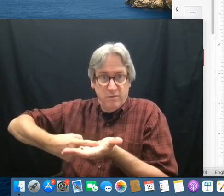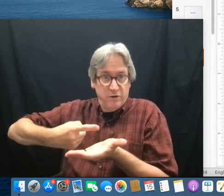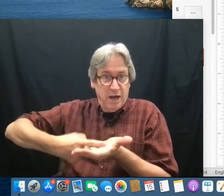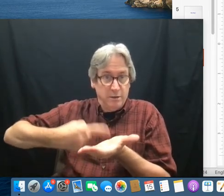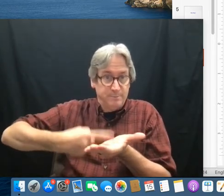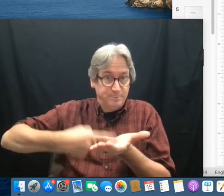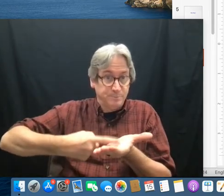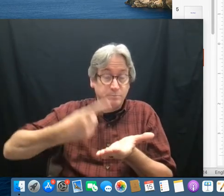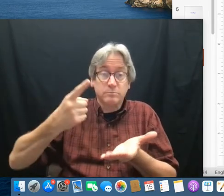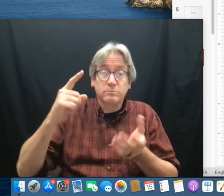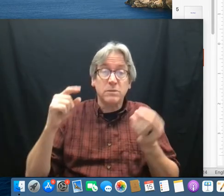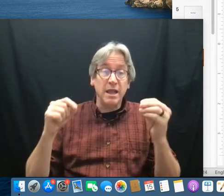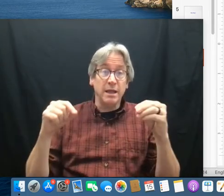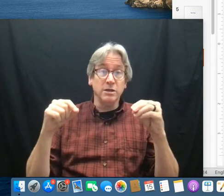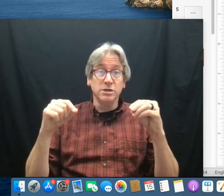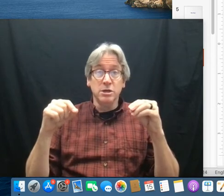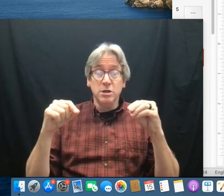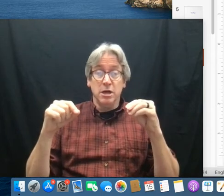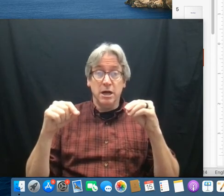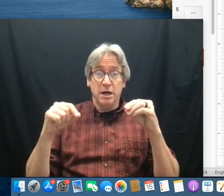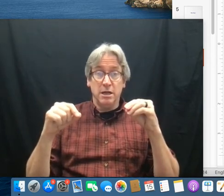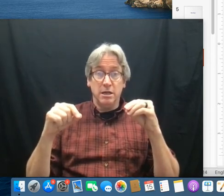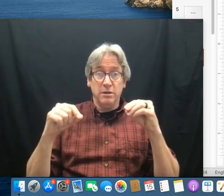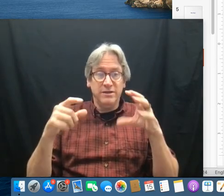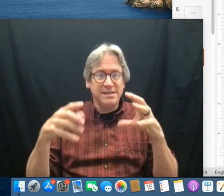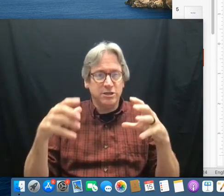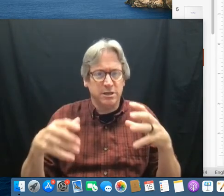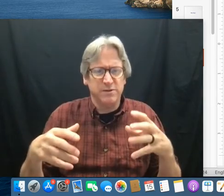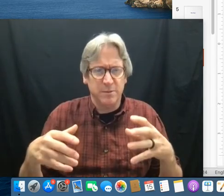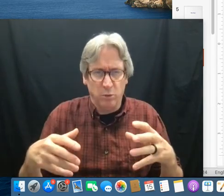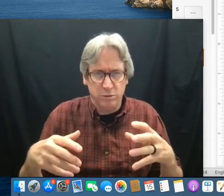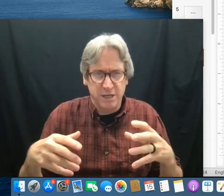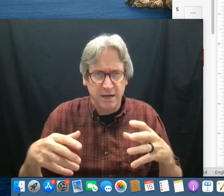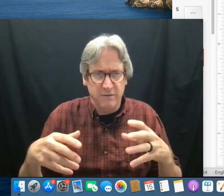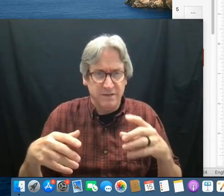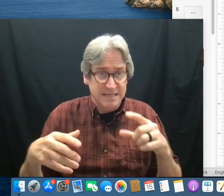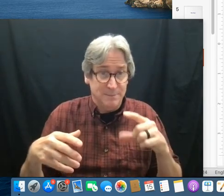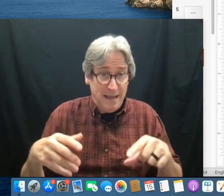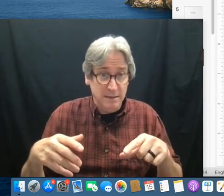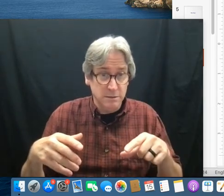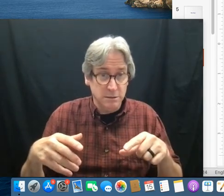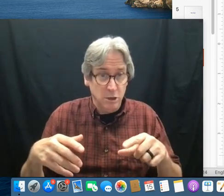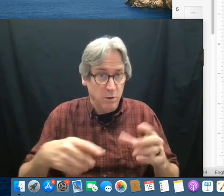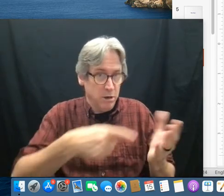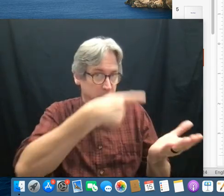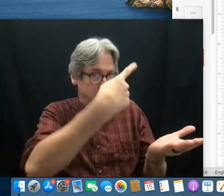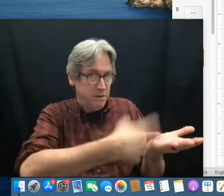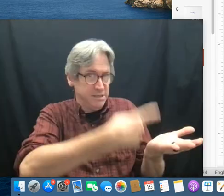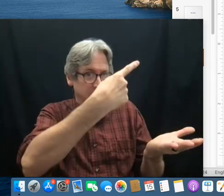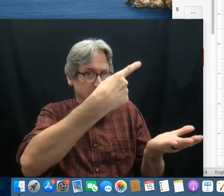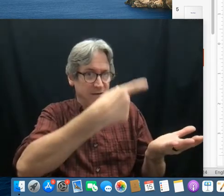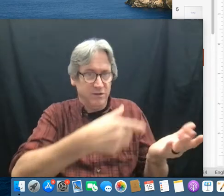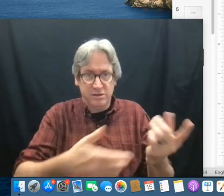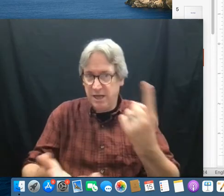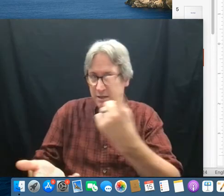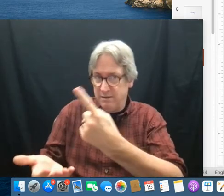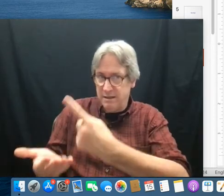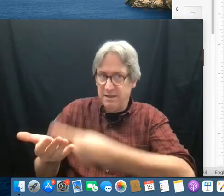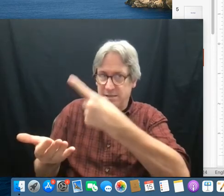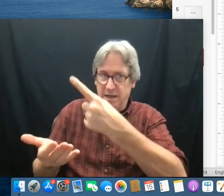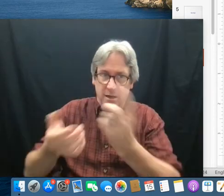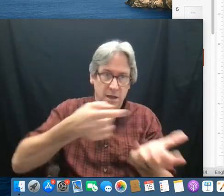the palm of your hand. And this actually comes from an older sign of debate, where this side would have their